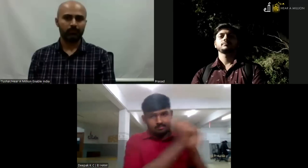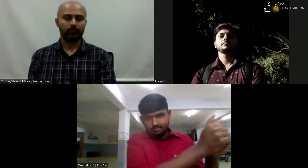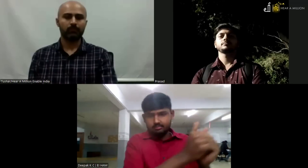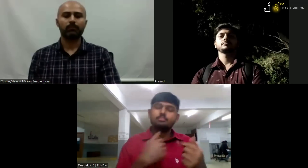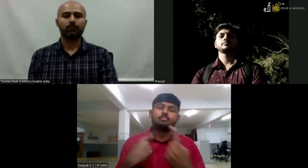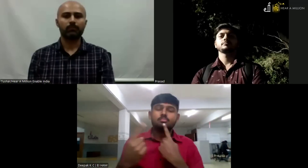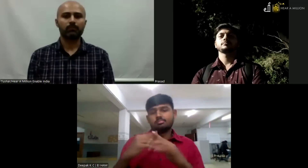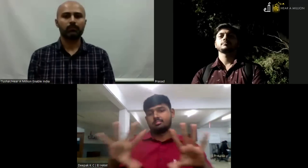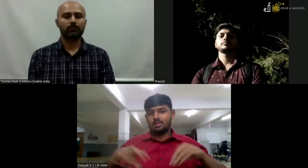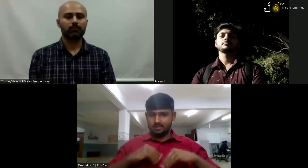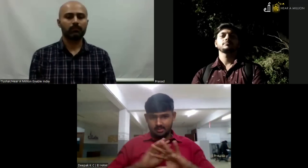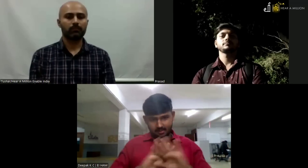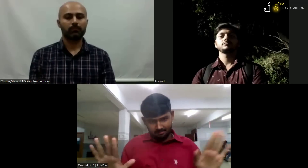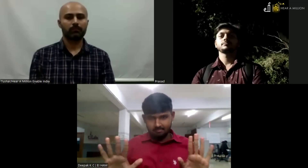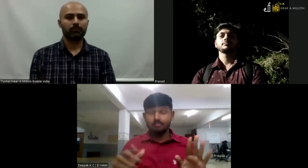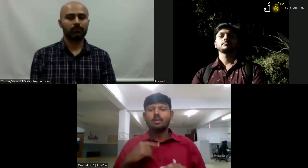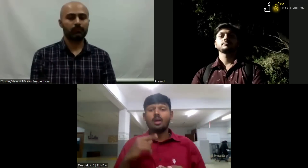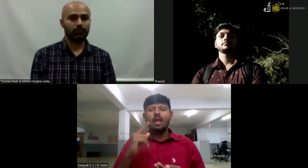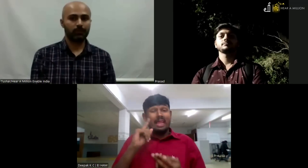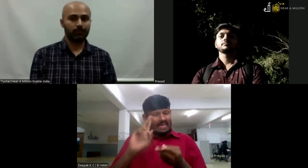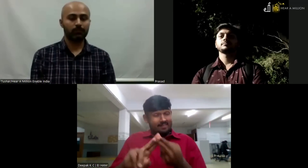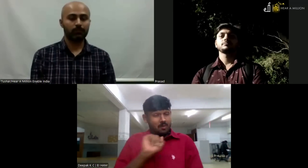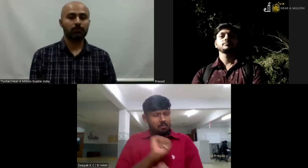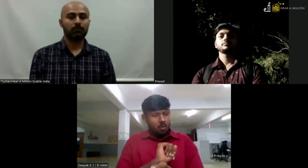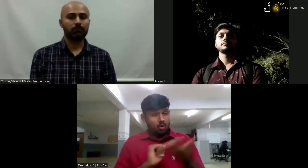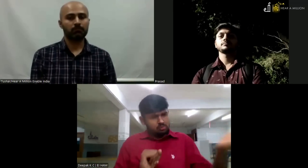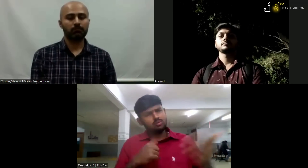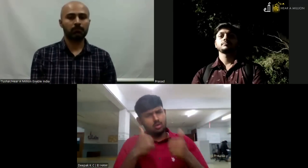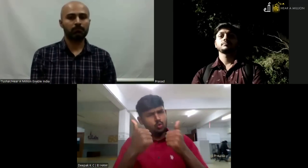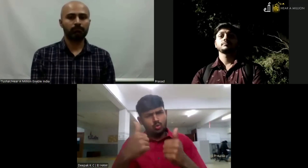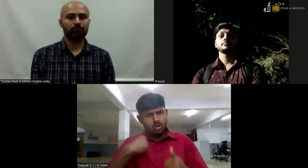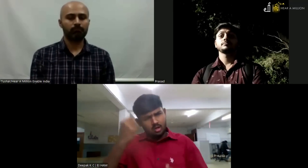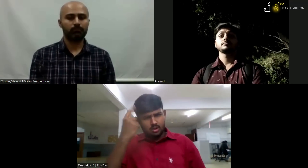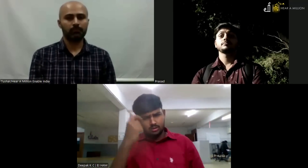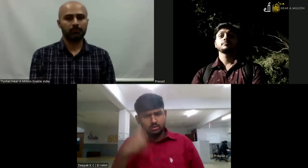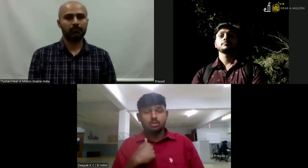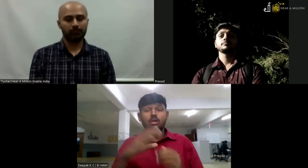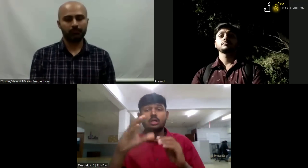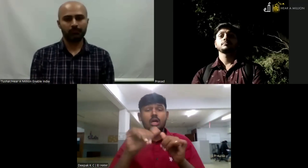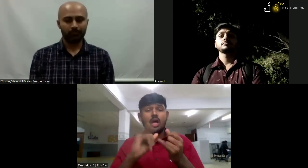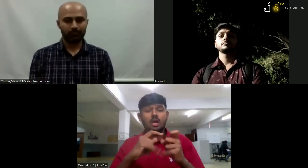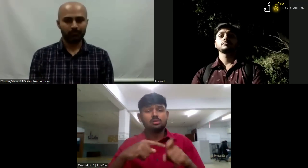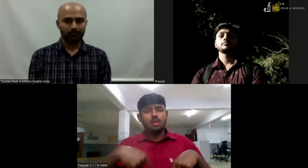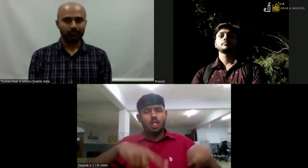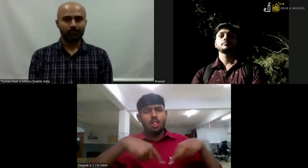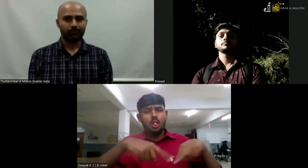about 2,000 rupees and also went with me to the hospital for my checkup and treatment.